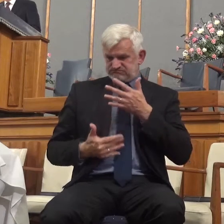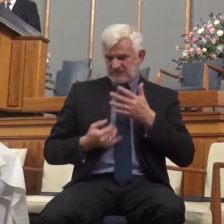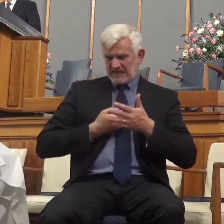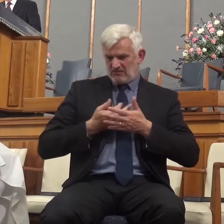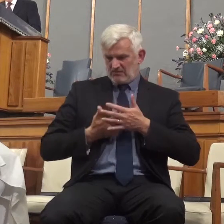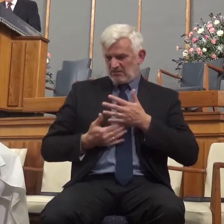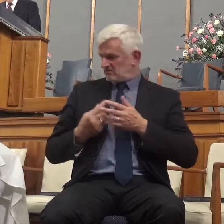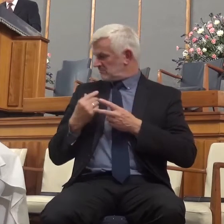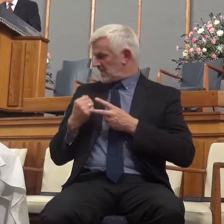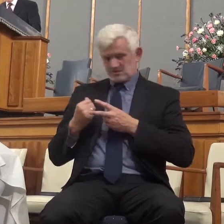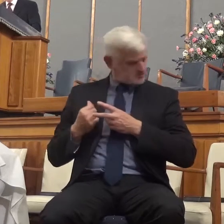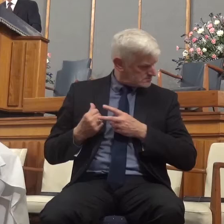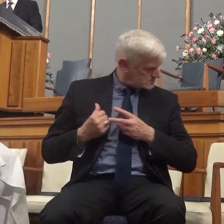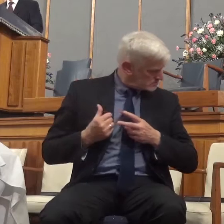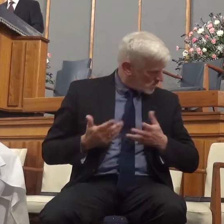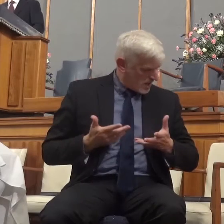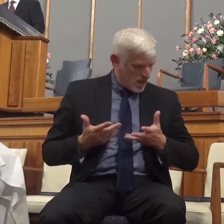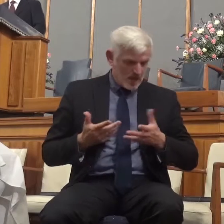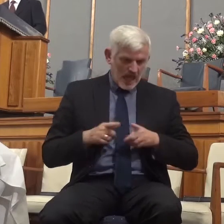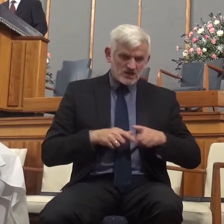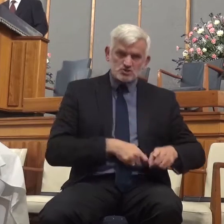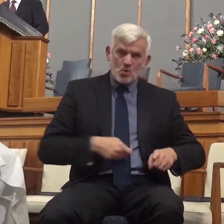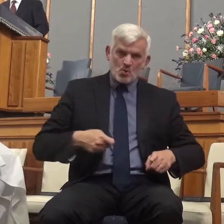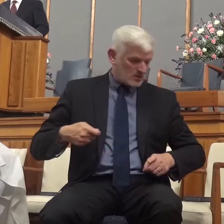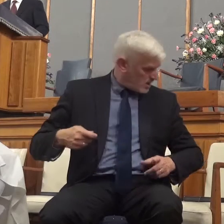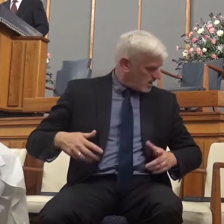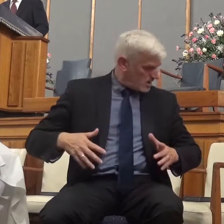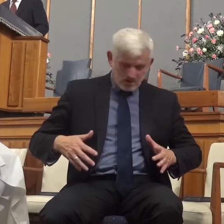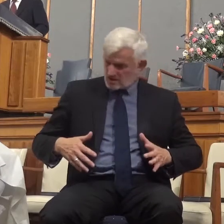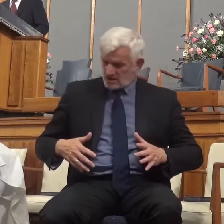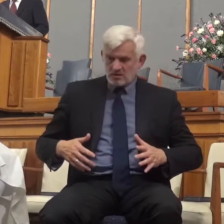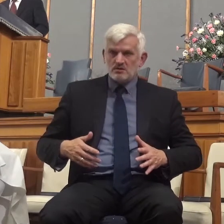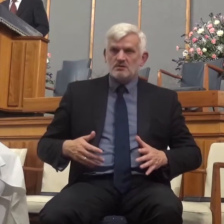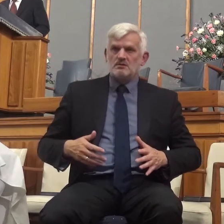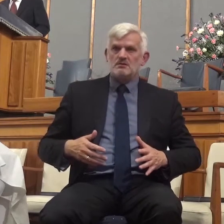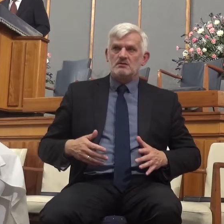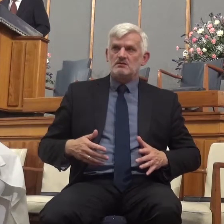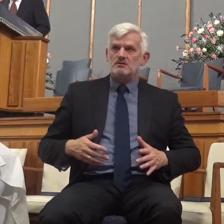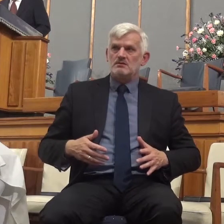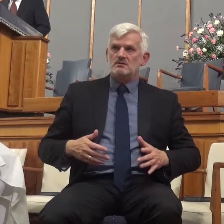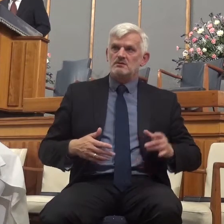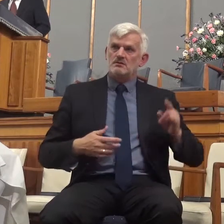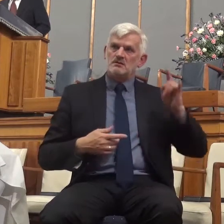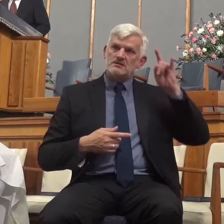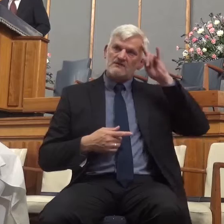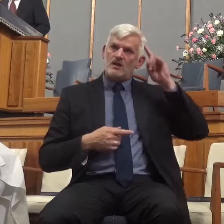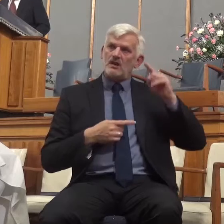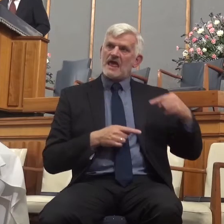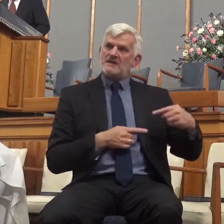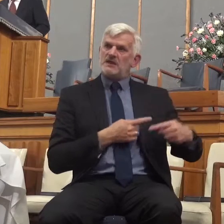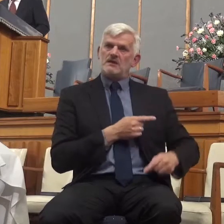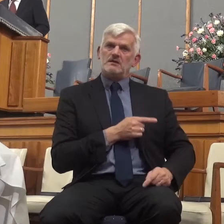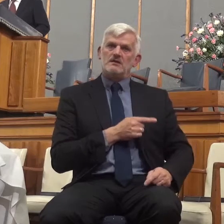record. It's an enemy. Satan, the devil, the enemy of souls, is your